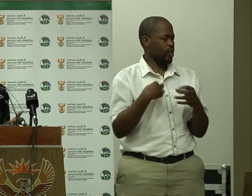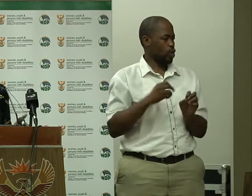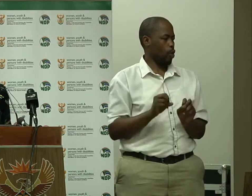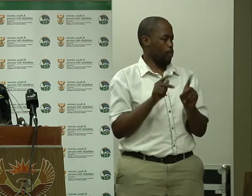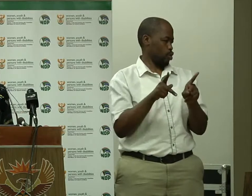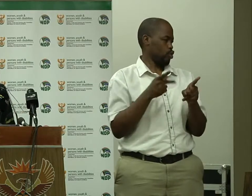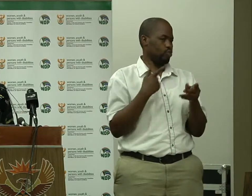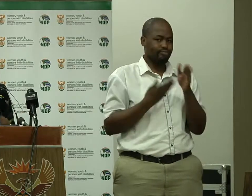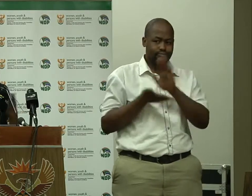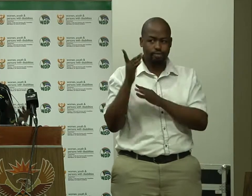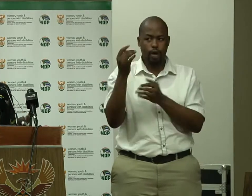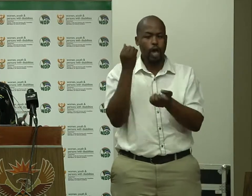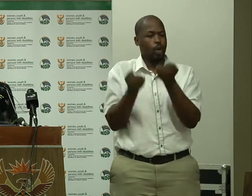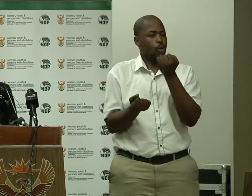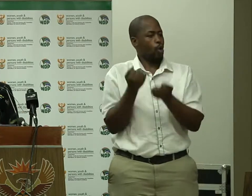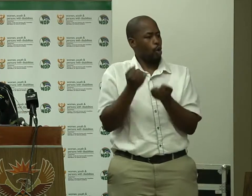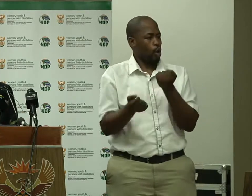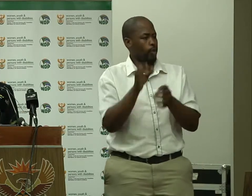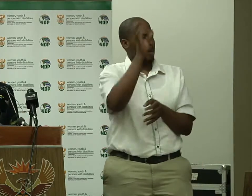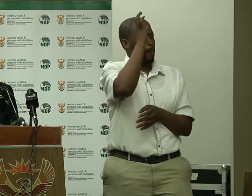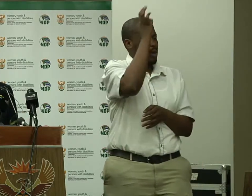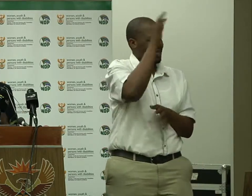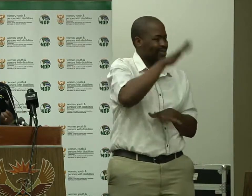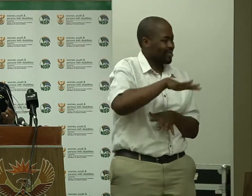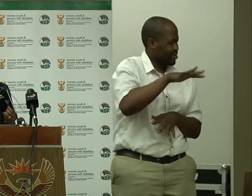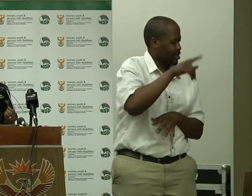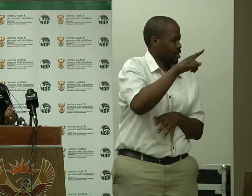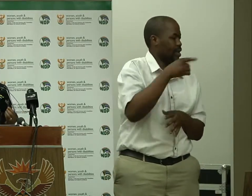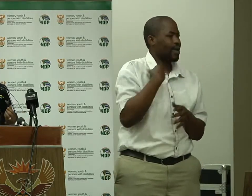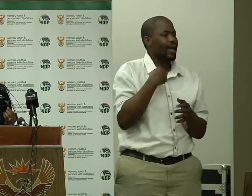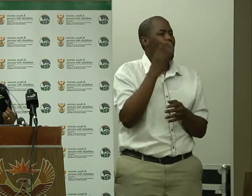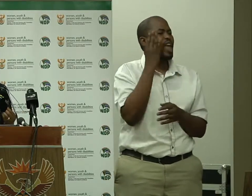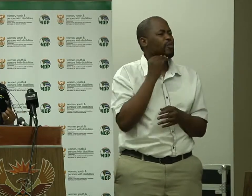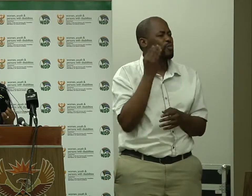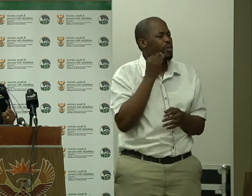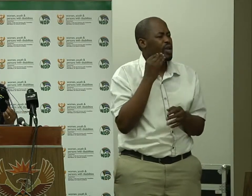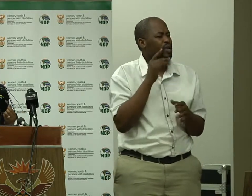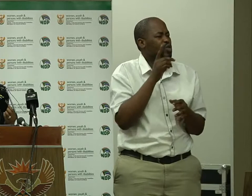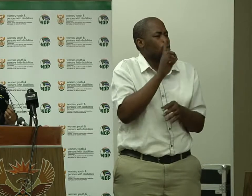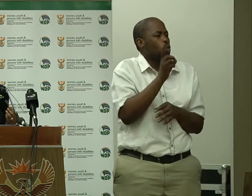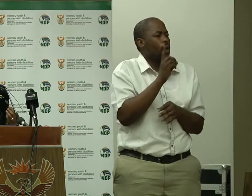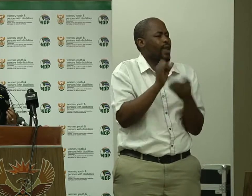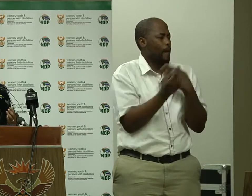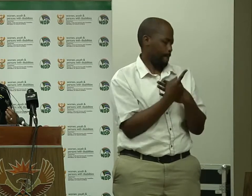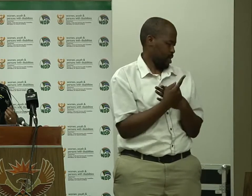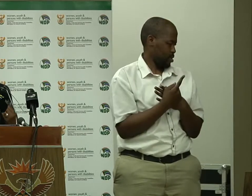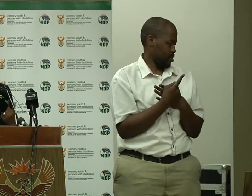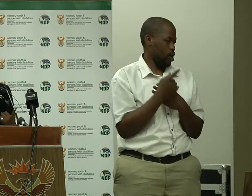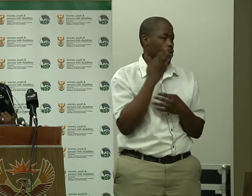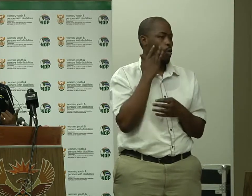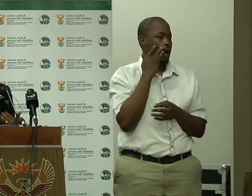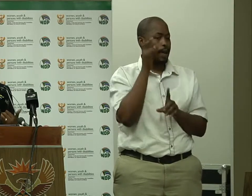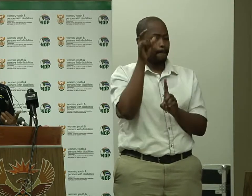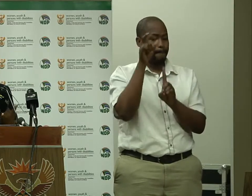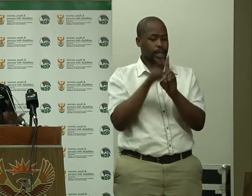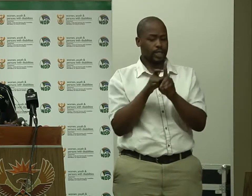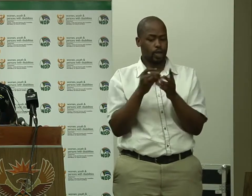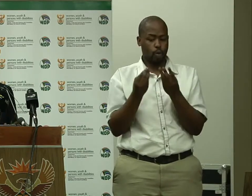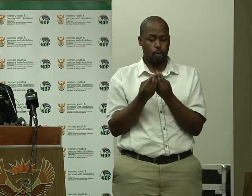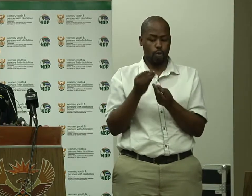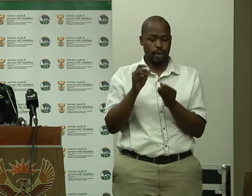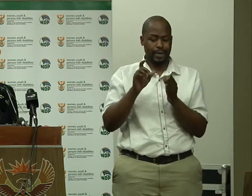to our courts, our police stations, and really experience what happens if a person with